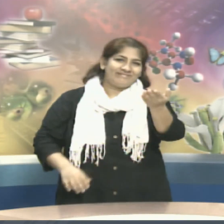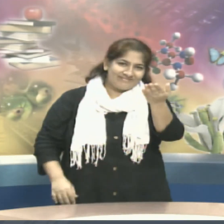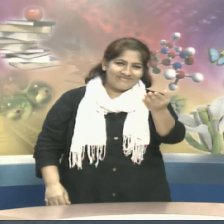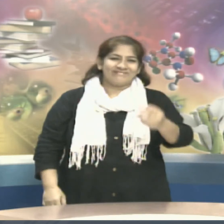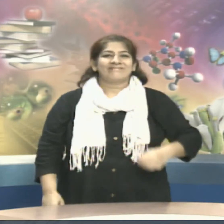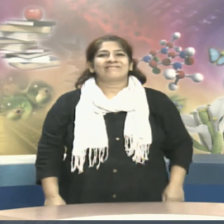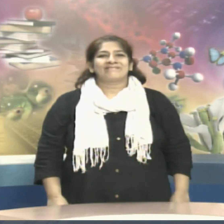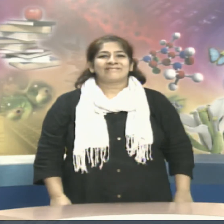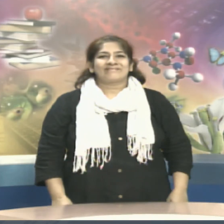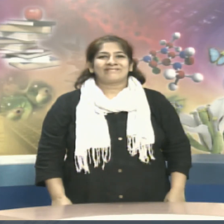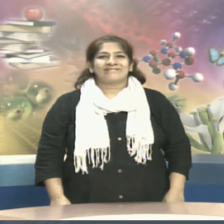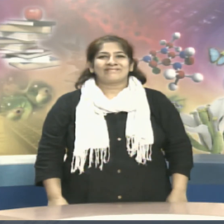Now we will explain this.